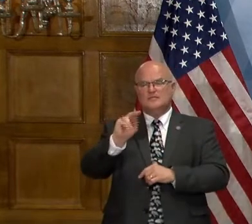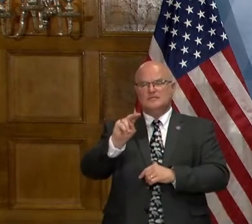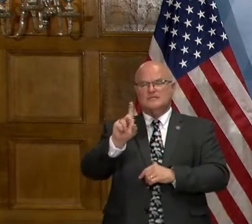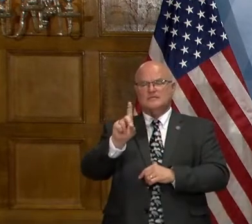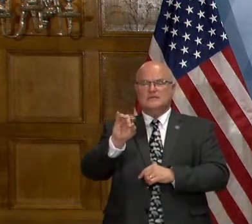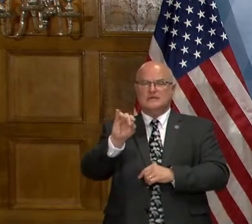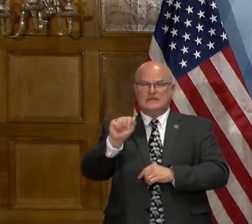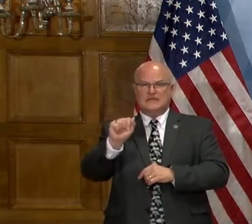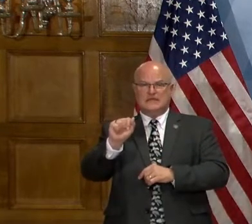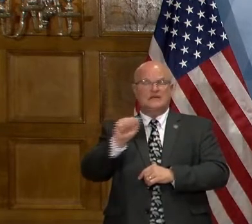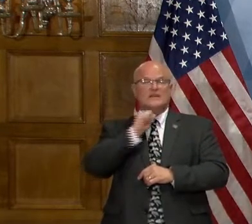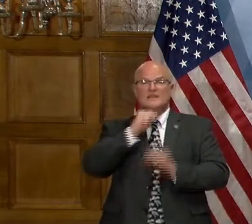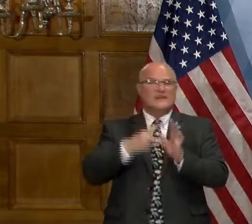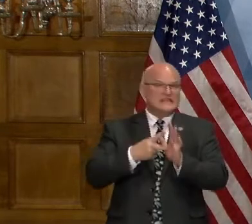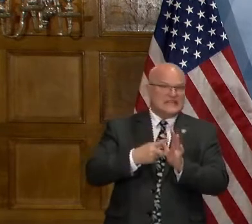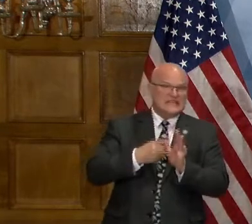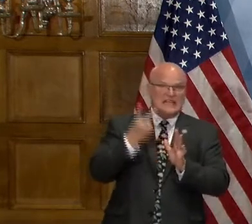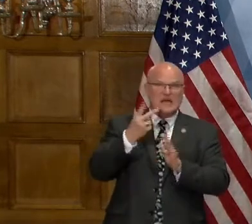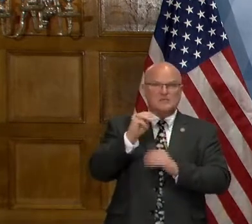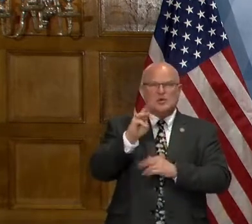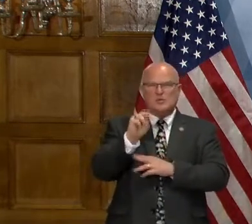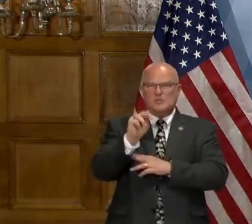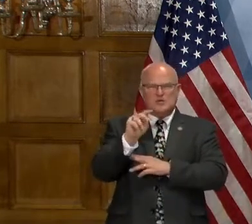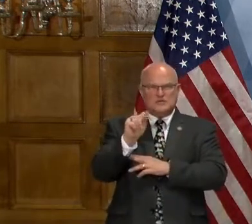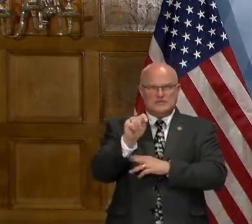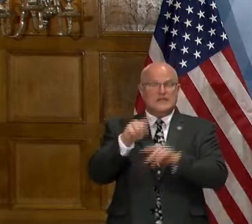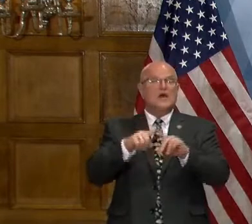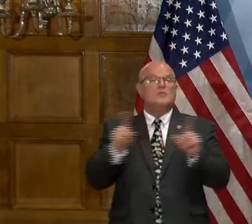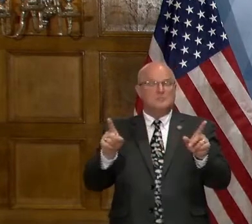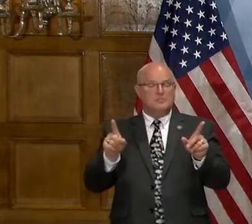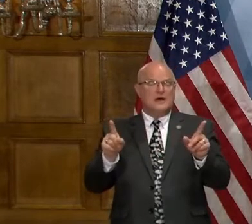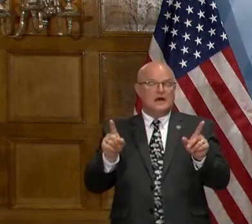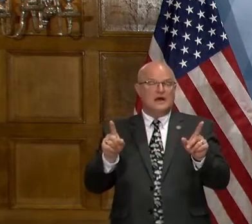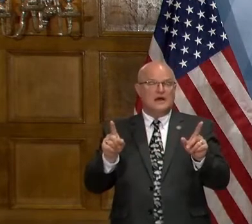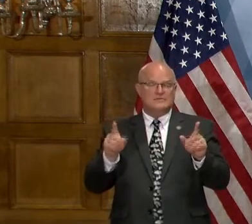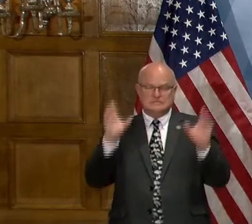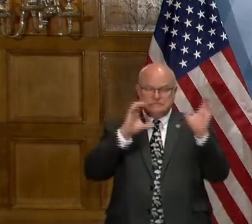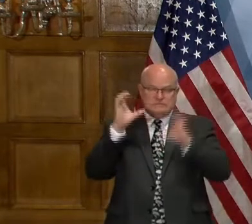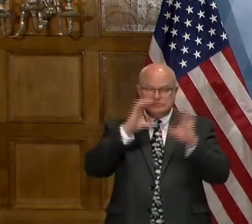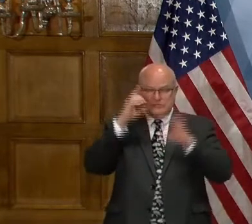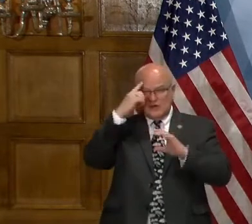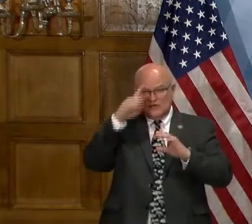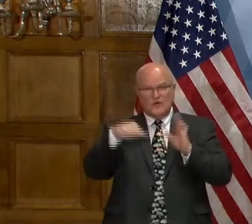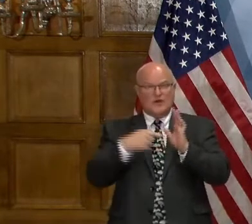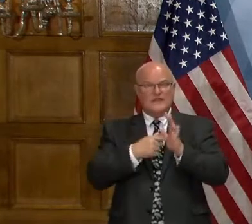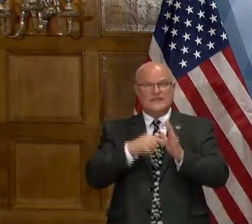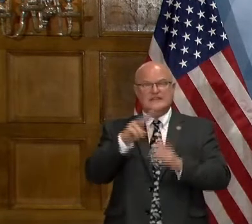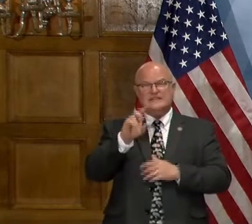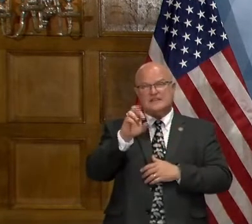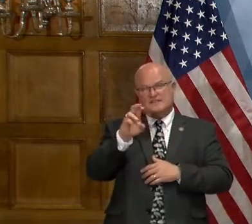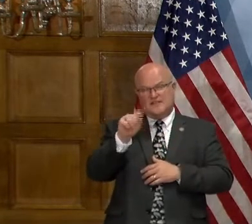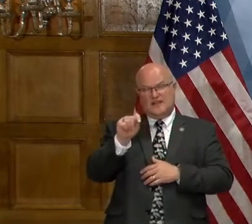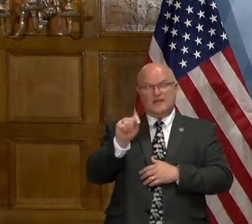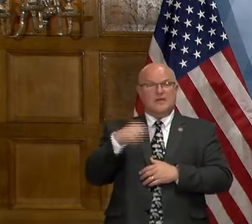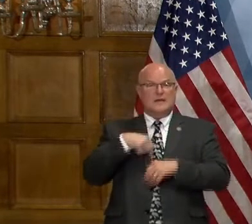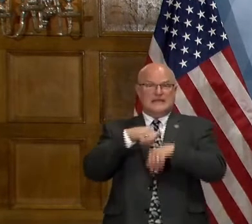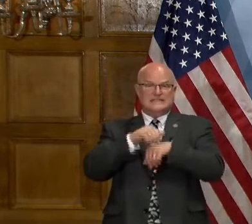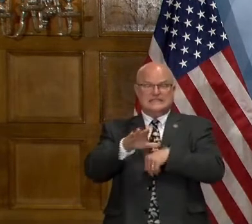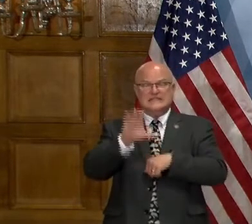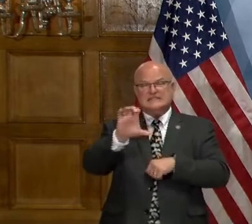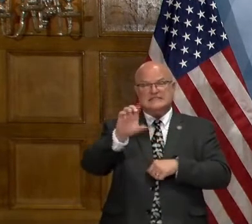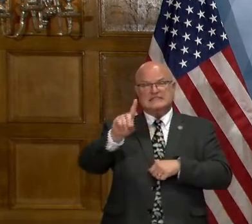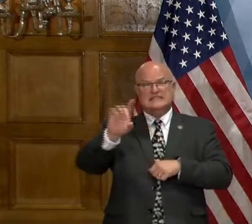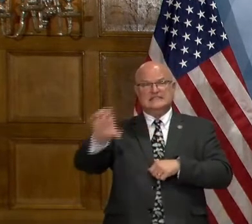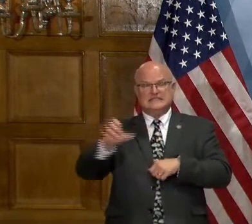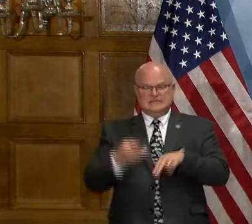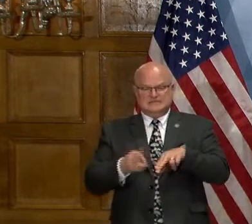double mutant yet or variant, but we are searching for these very, very actively by sending to the CDC.